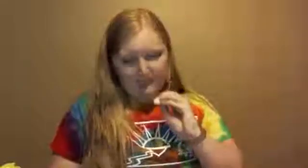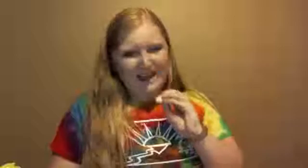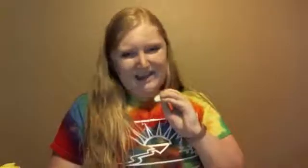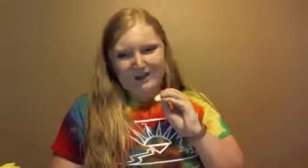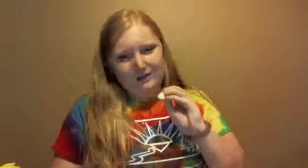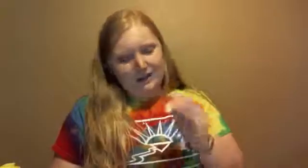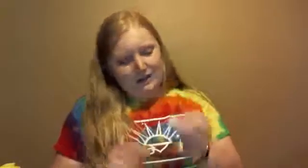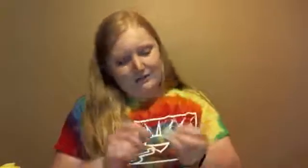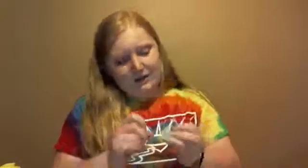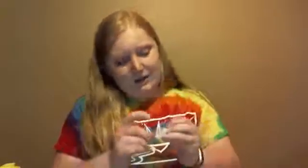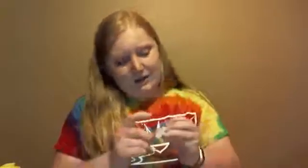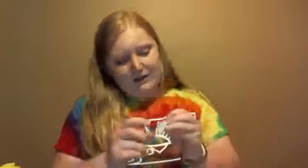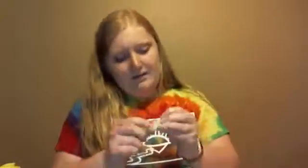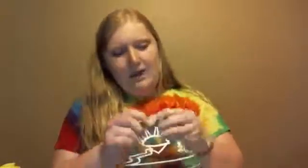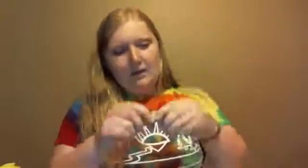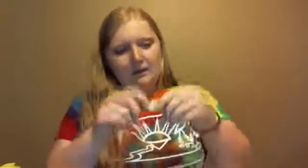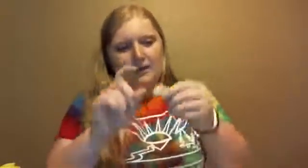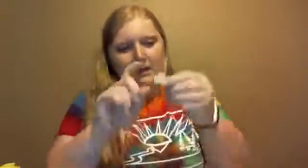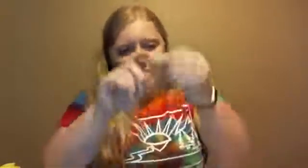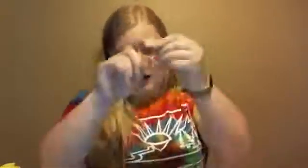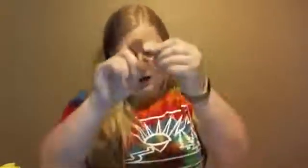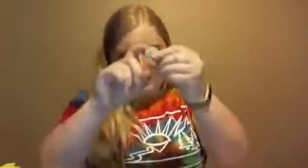Yeah, they don't have a smell, but they're hard.